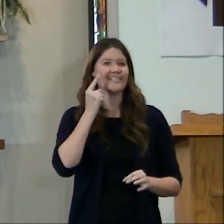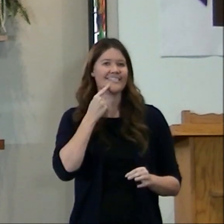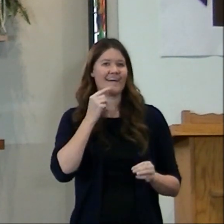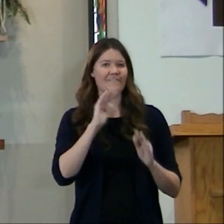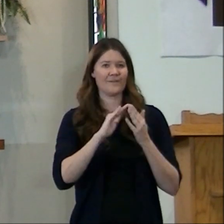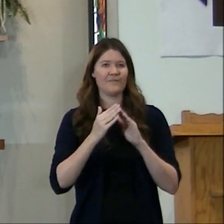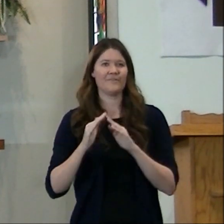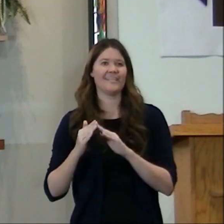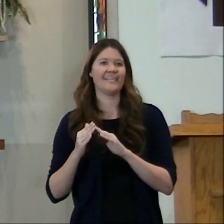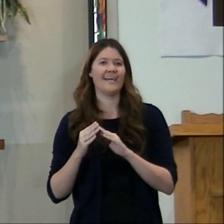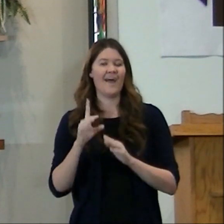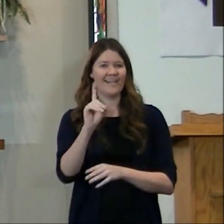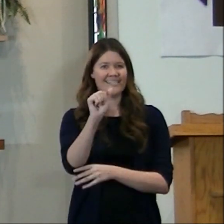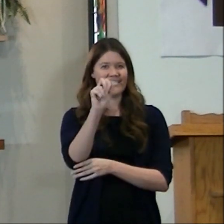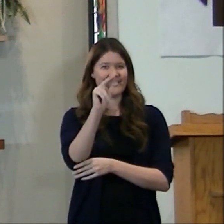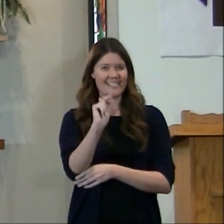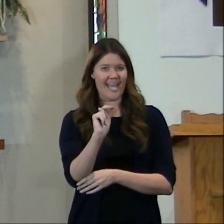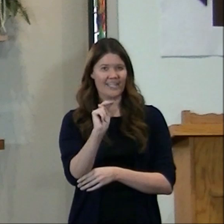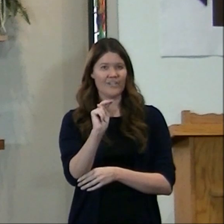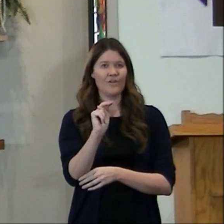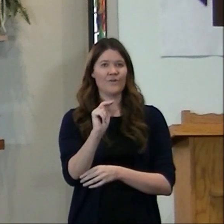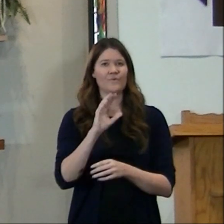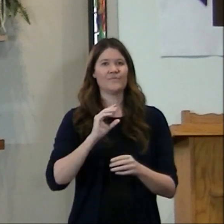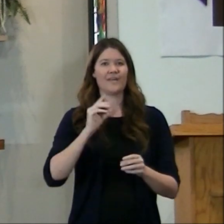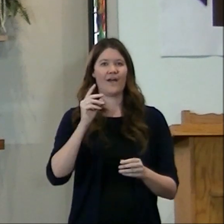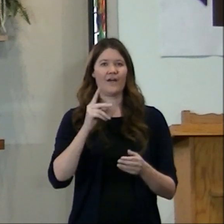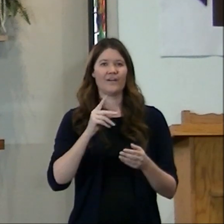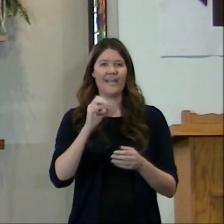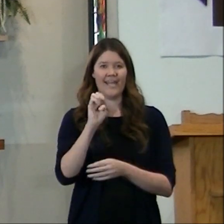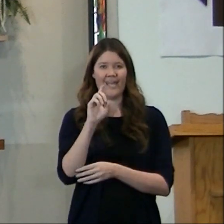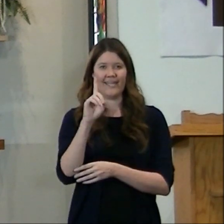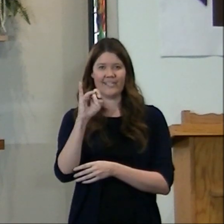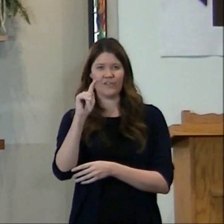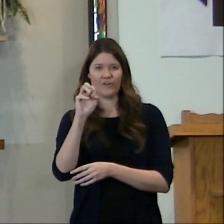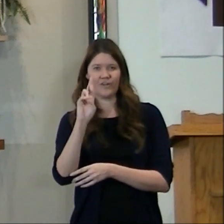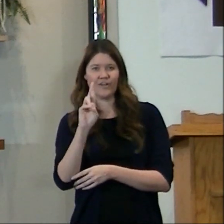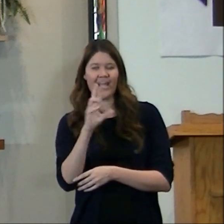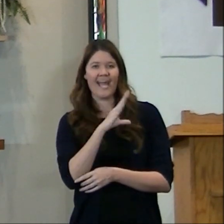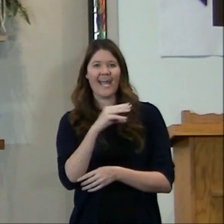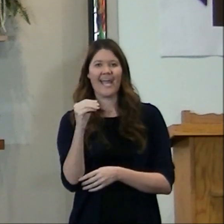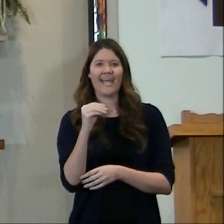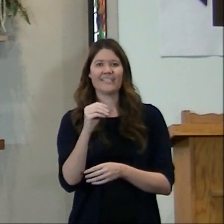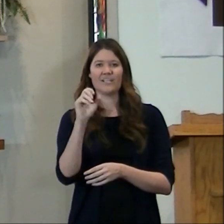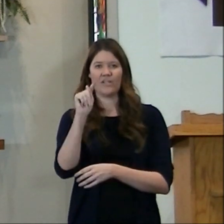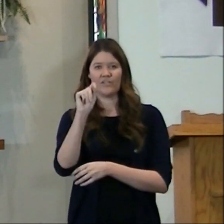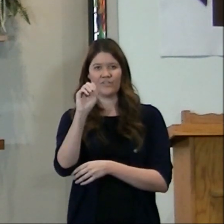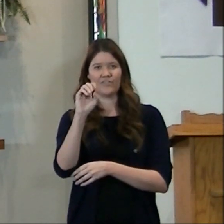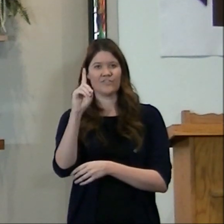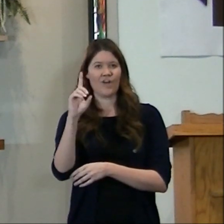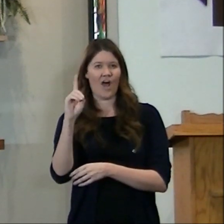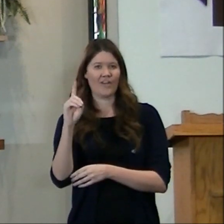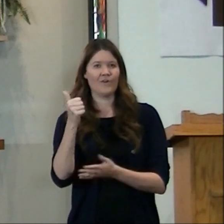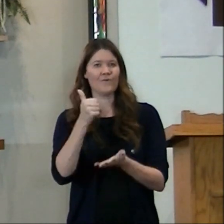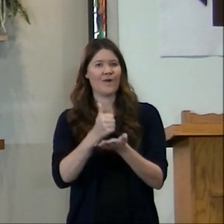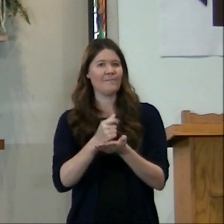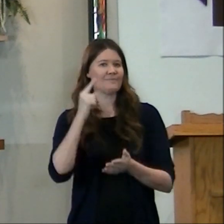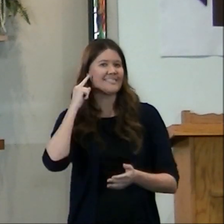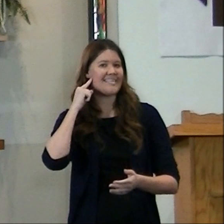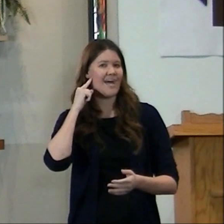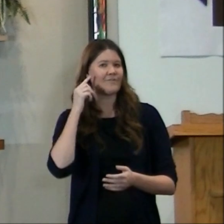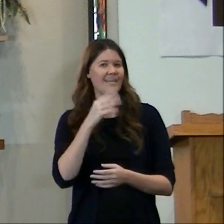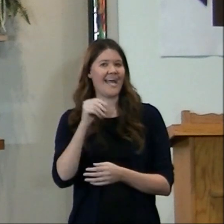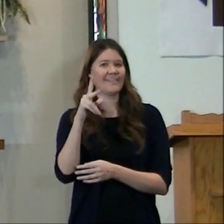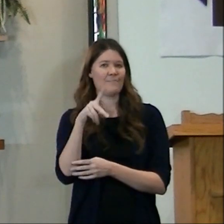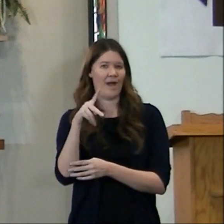Dan Seabreeze, who is our producer and editor, and Todd Brodowski, who helps out with the sound and also our